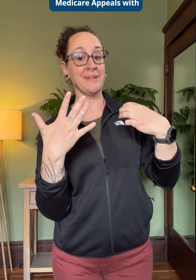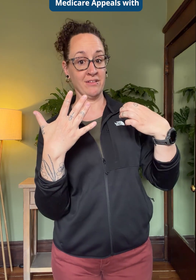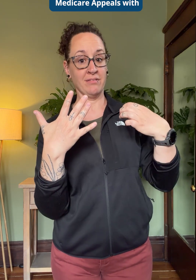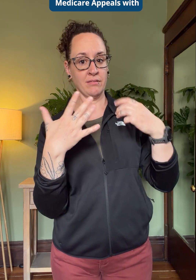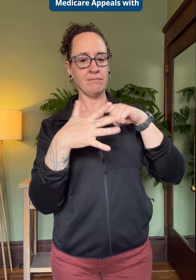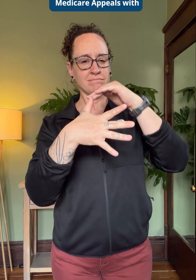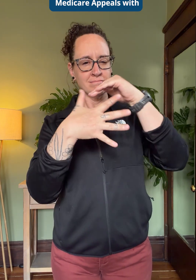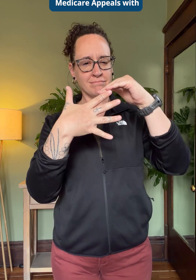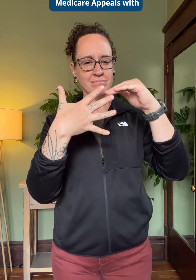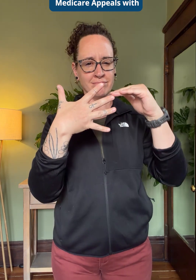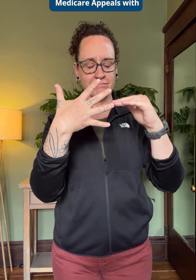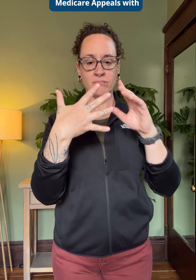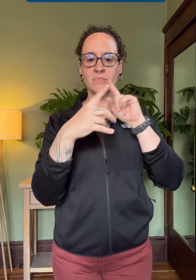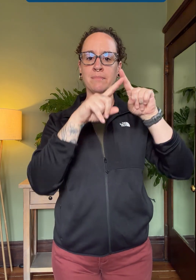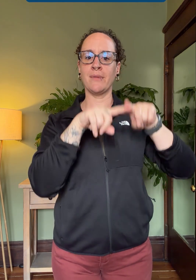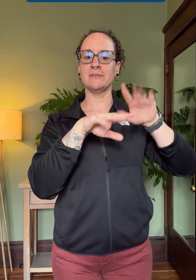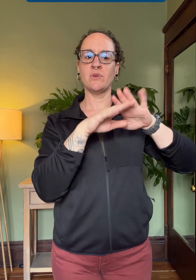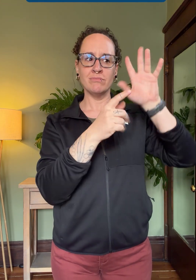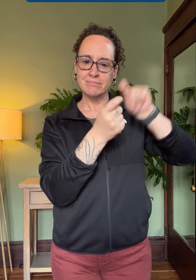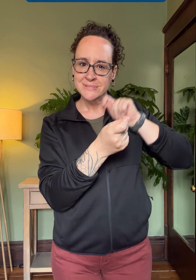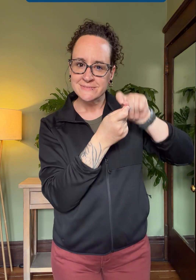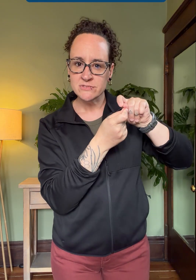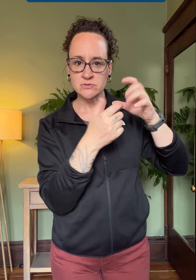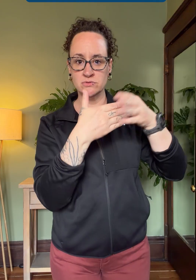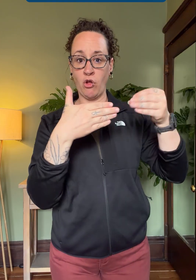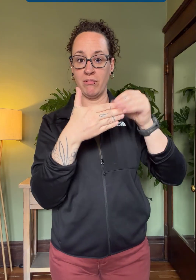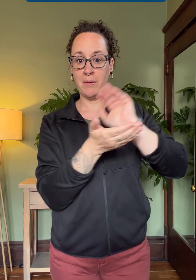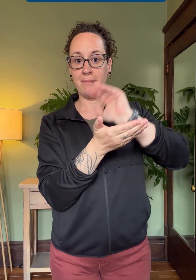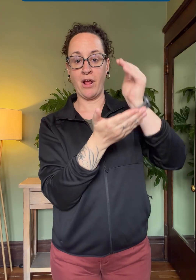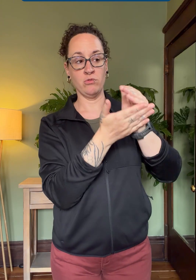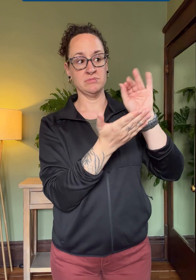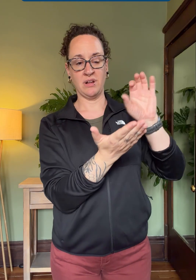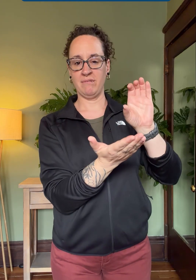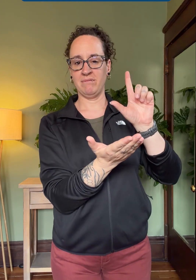with each level based on a specific dollar amount of the claim.